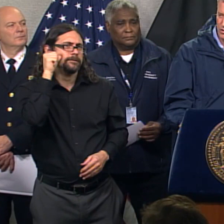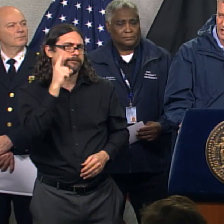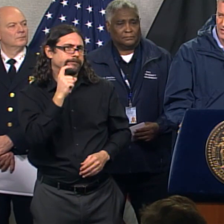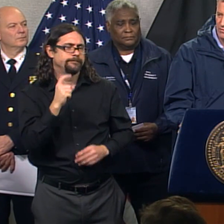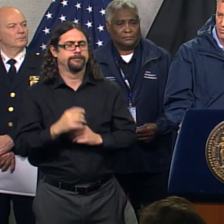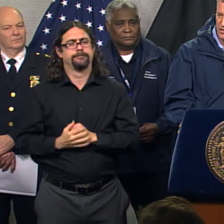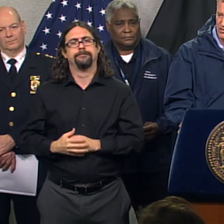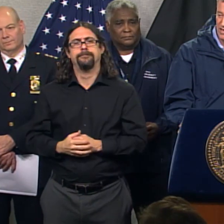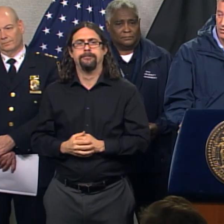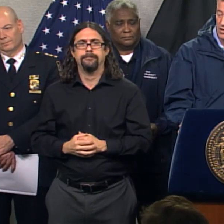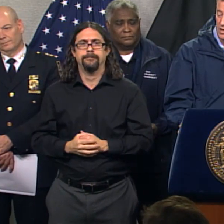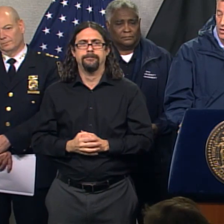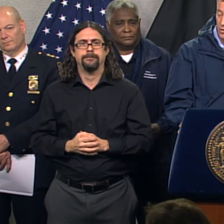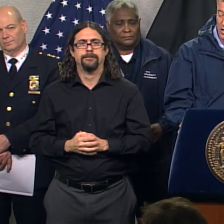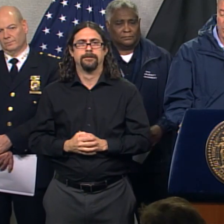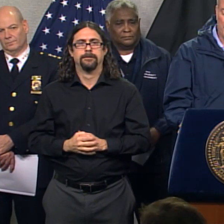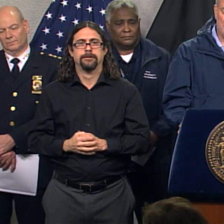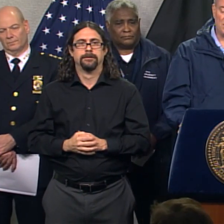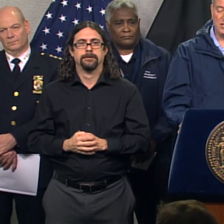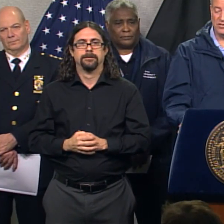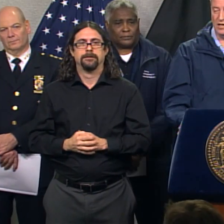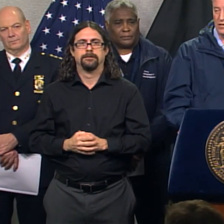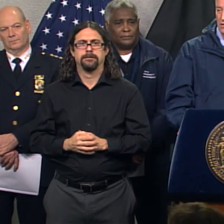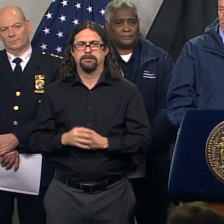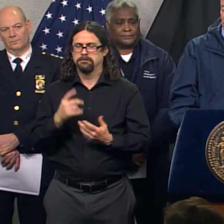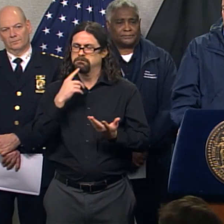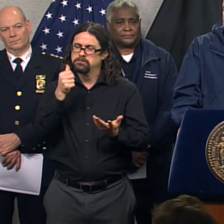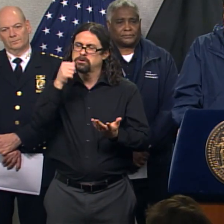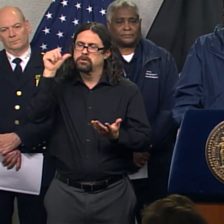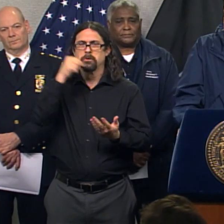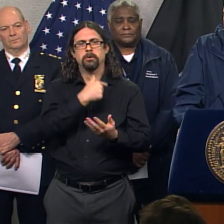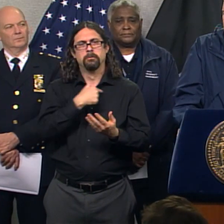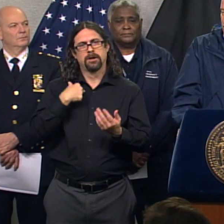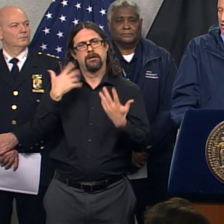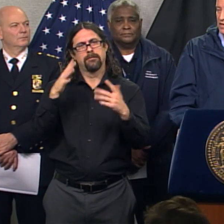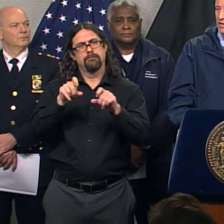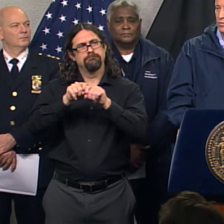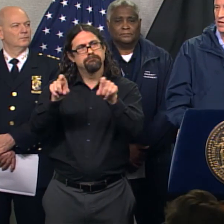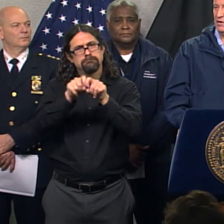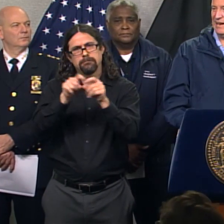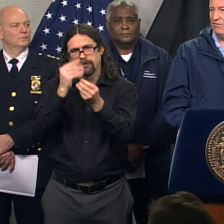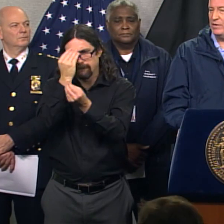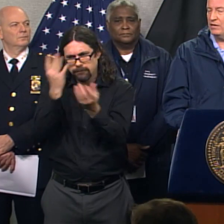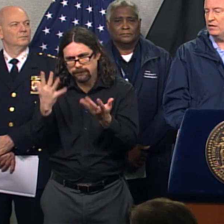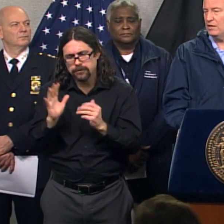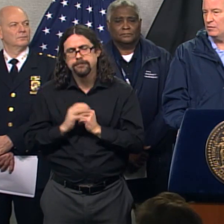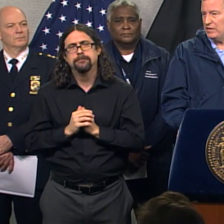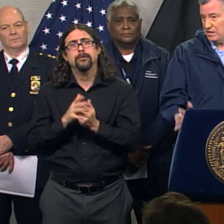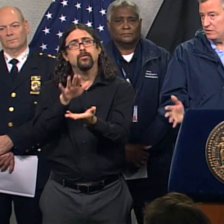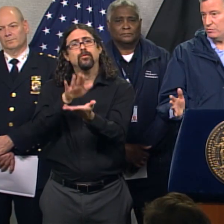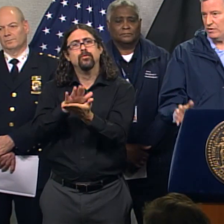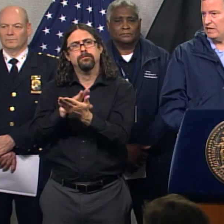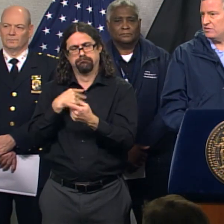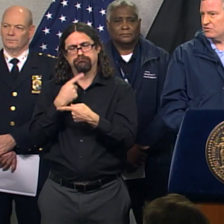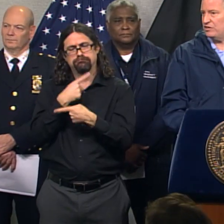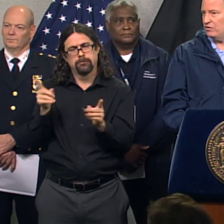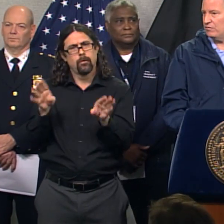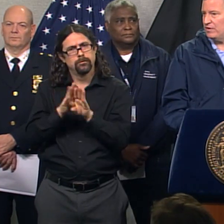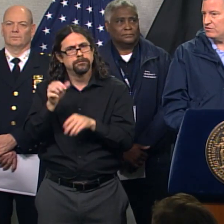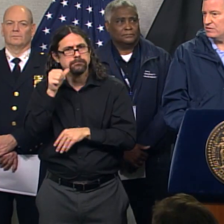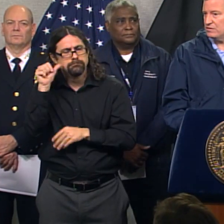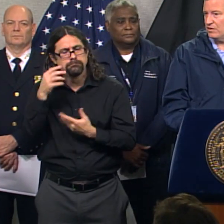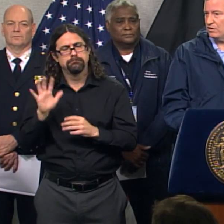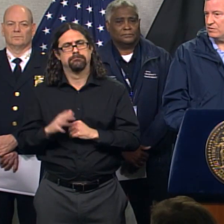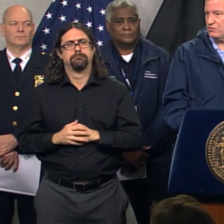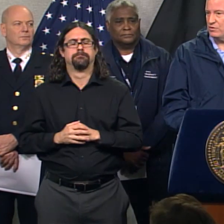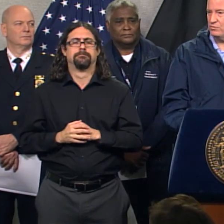of it. We were getting the information out. We were able to make the decision on the school situation earlier than I think we ever have been because we were getting such clear